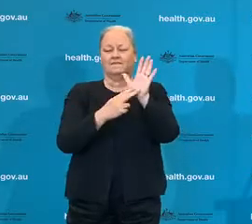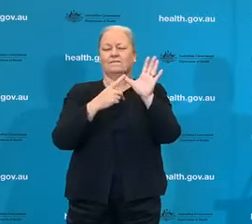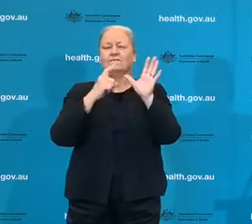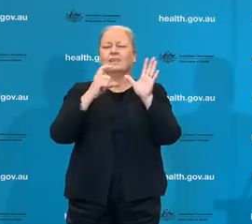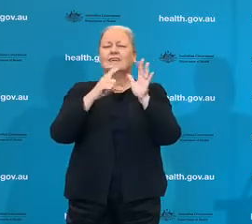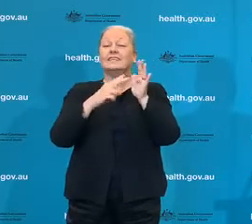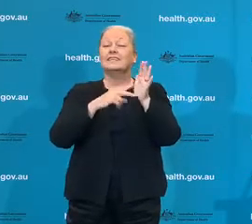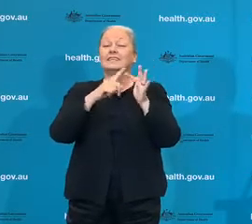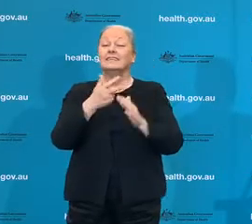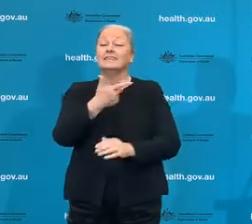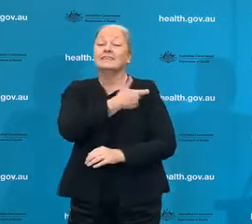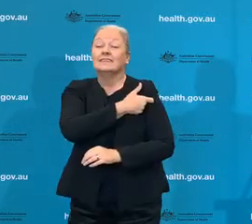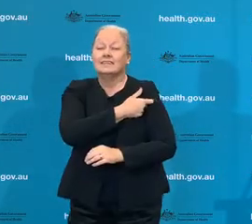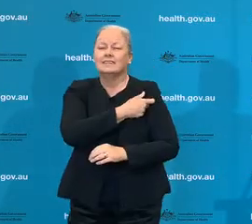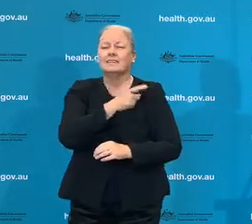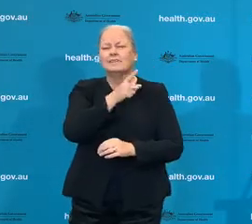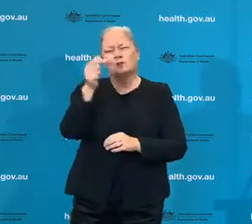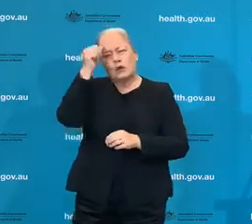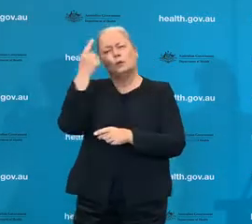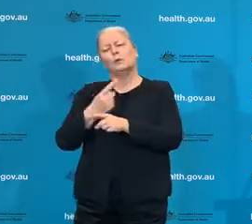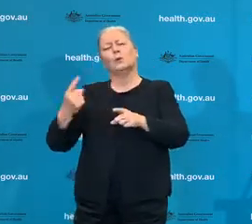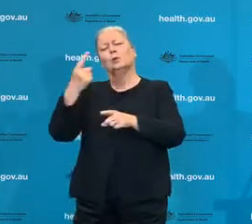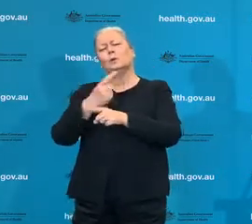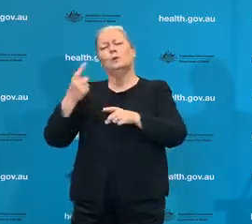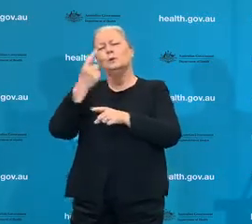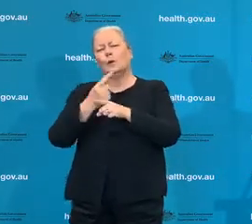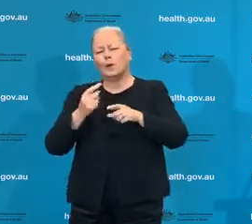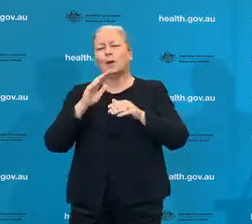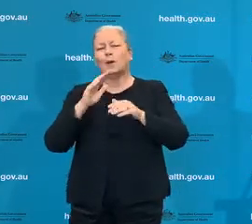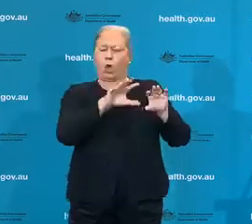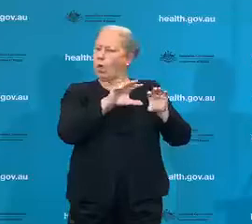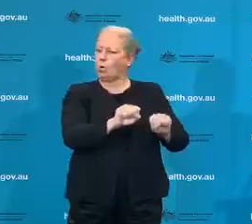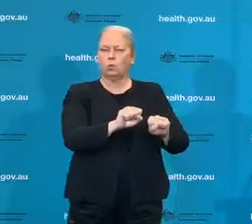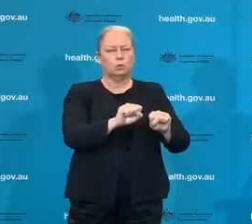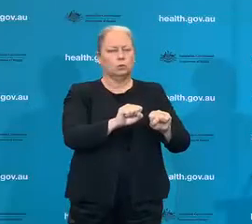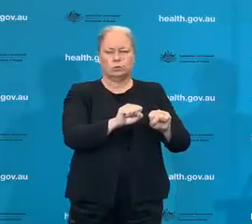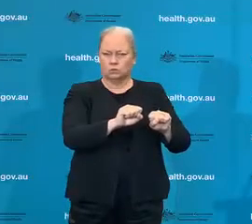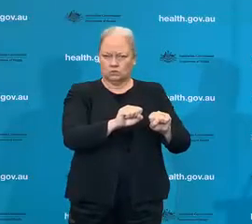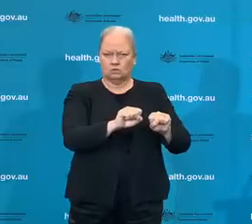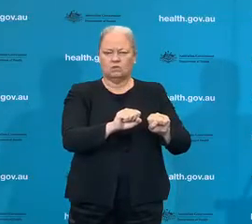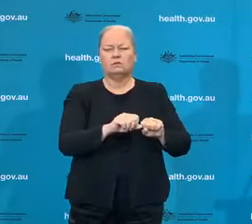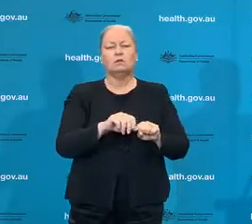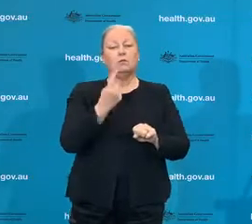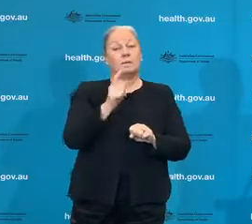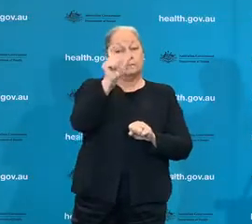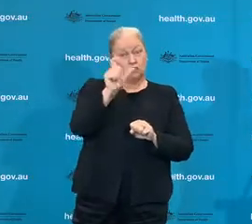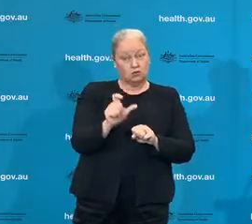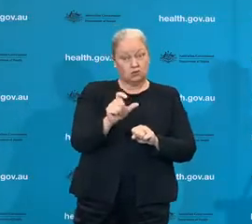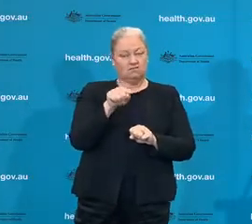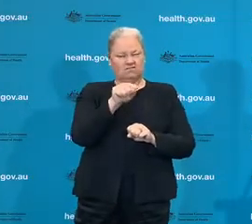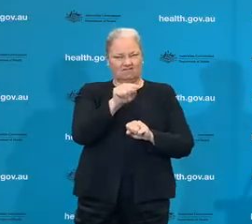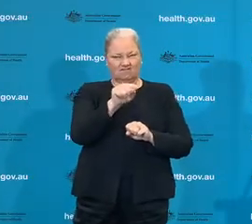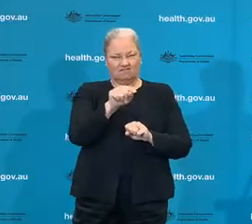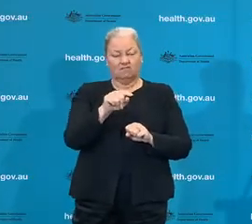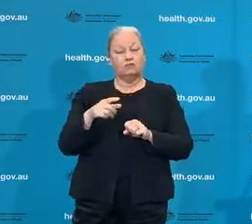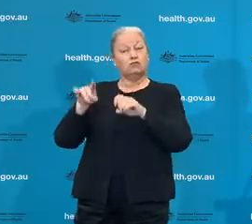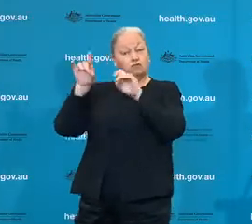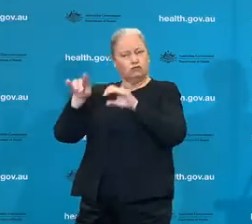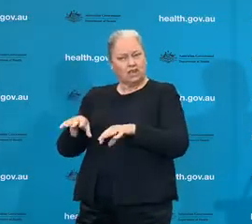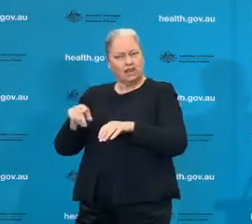that the Oxford vaccine, which is one of the furthest advanced candidate vaccines that Australia has engaged